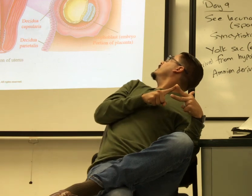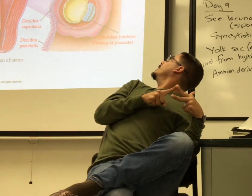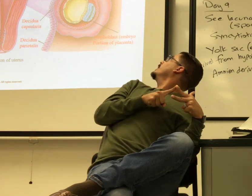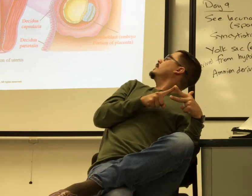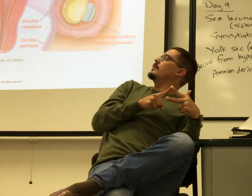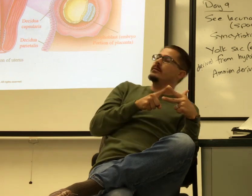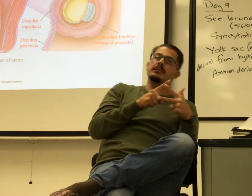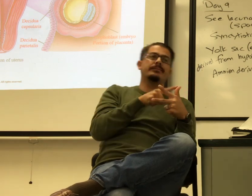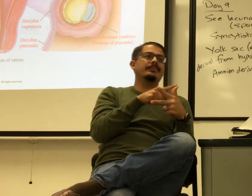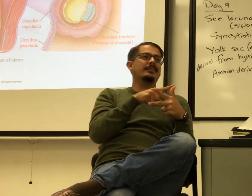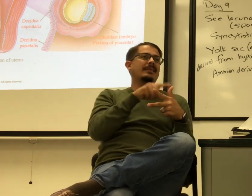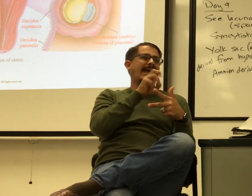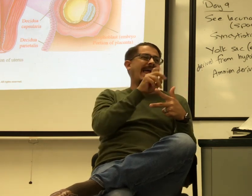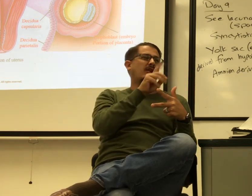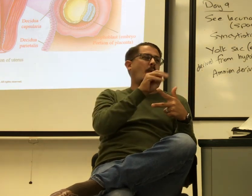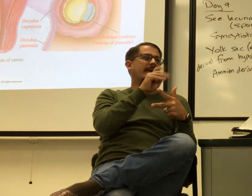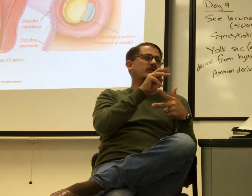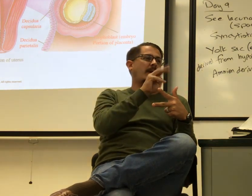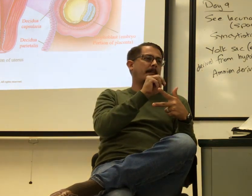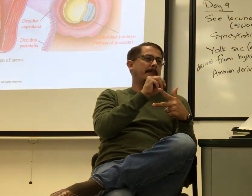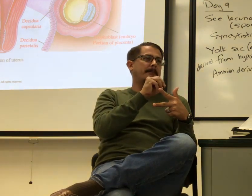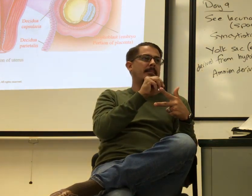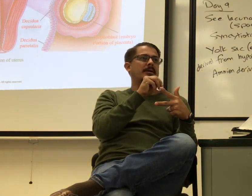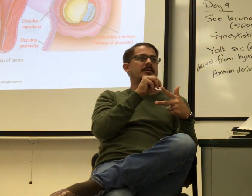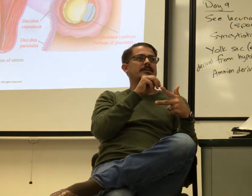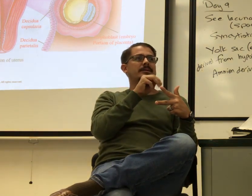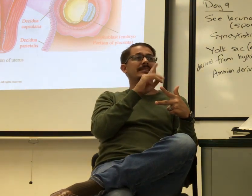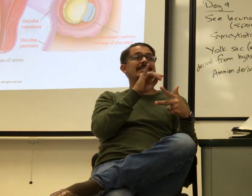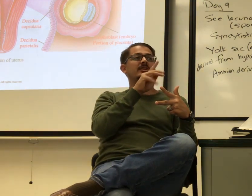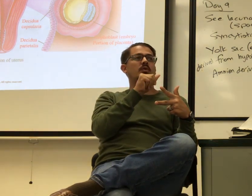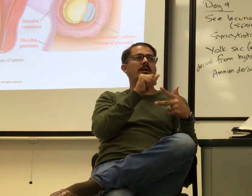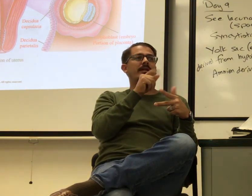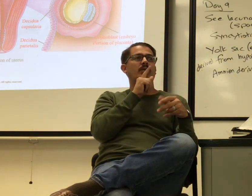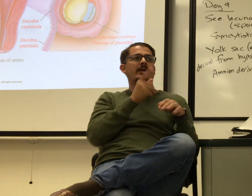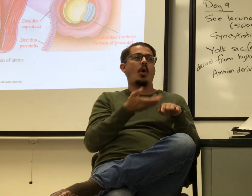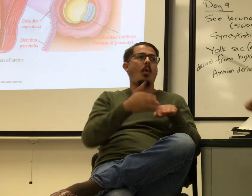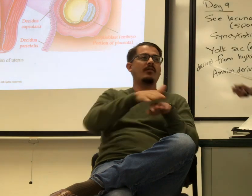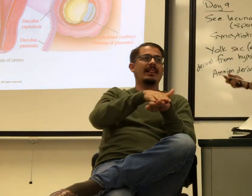well, it's the endometrium, it's the decidua that overlies